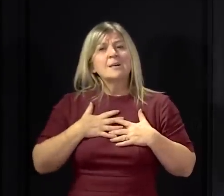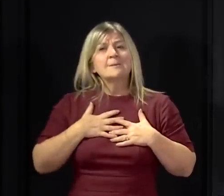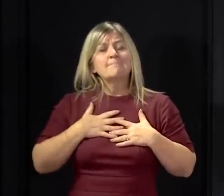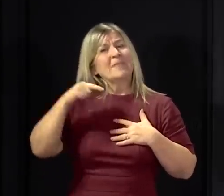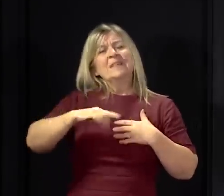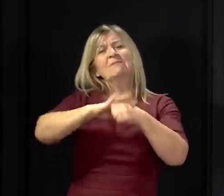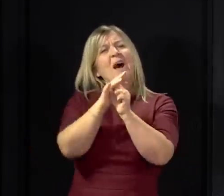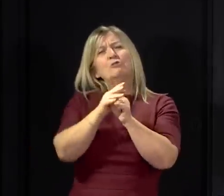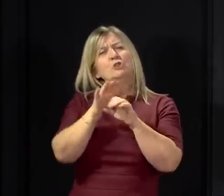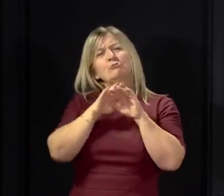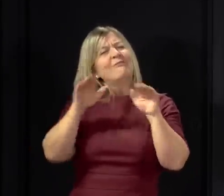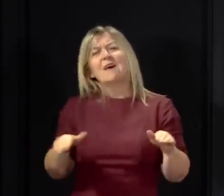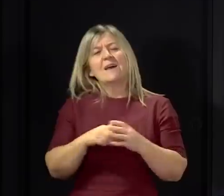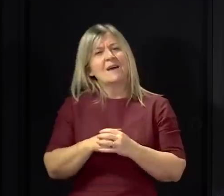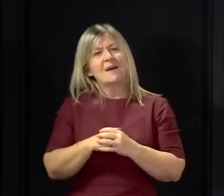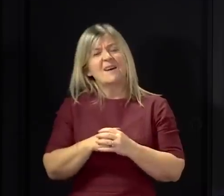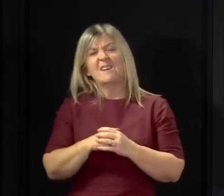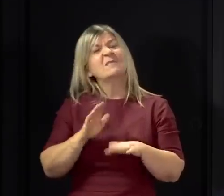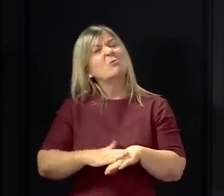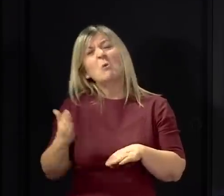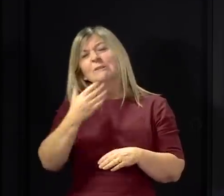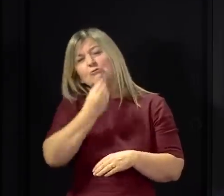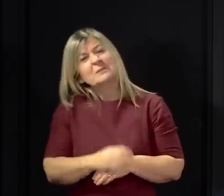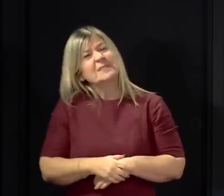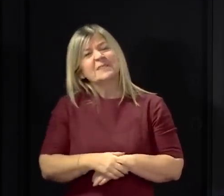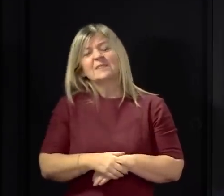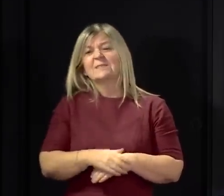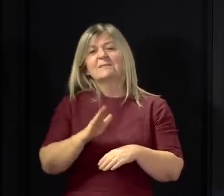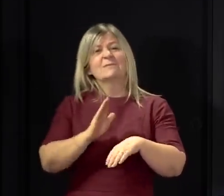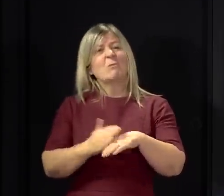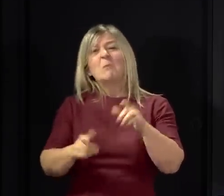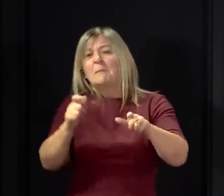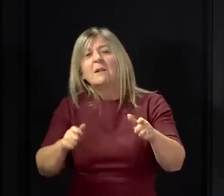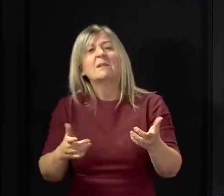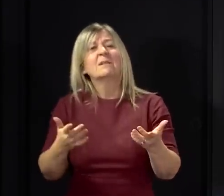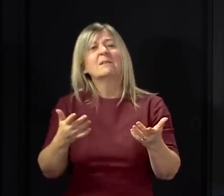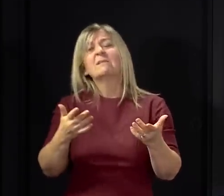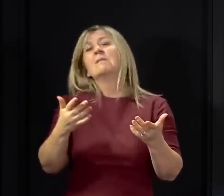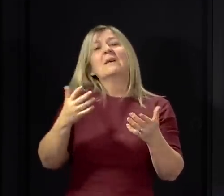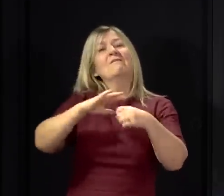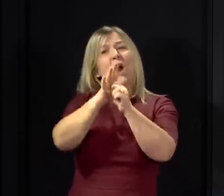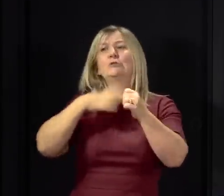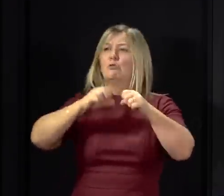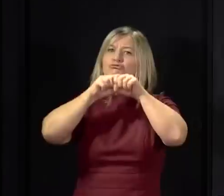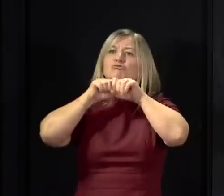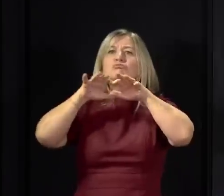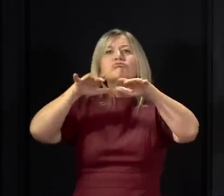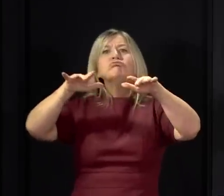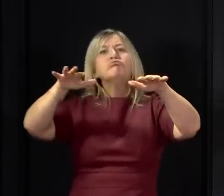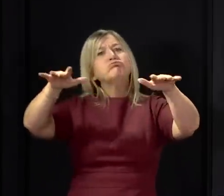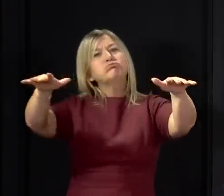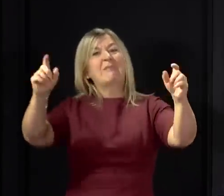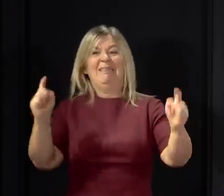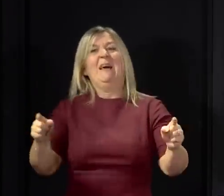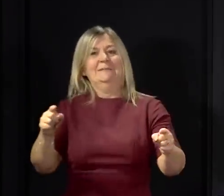unfair. It doesn't care about Christmas. It doesn't care about anything other than spreading itself as far and wide as possible. And it has